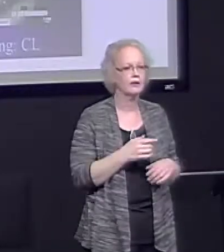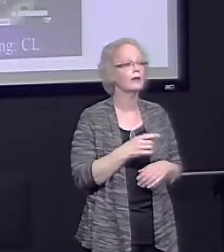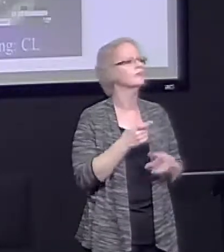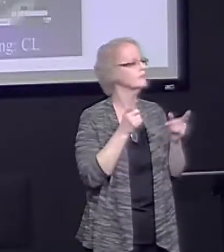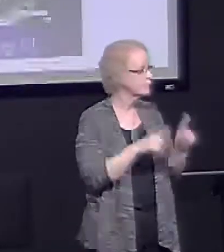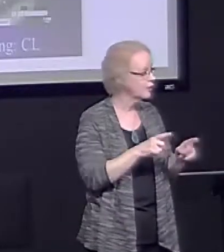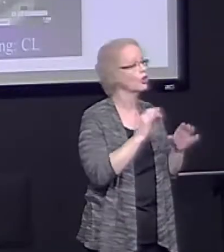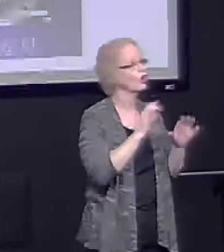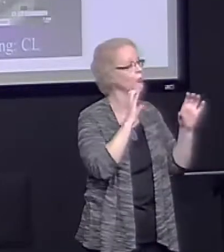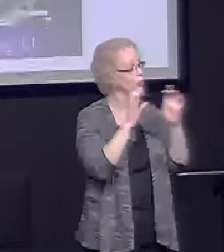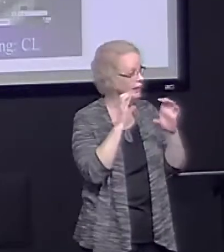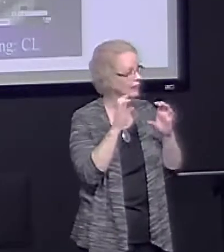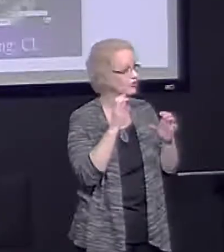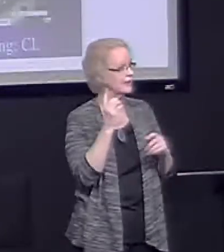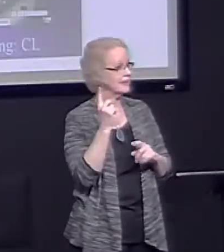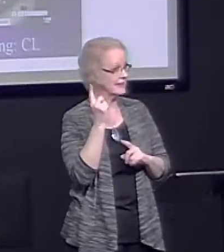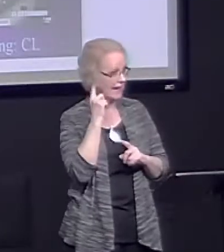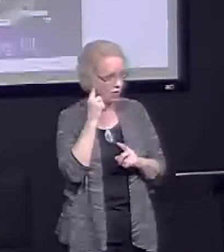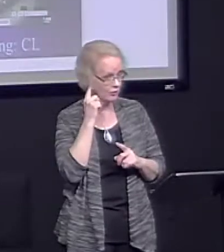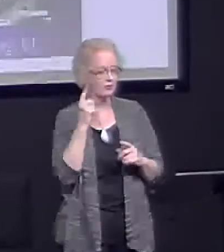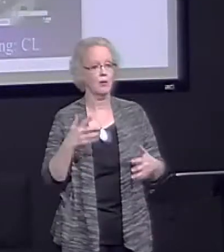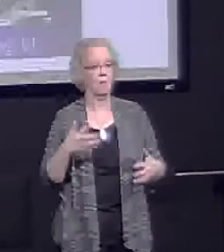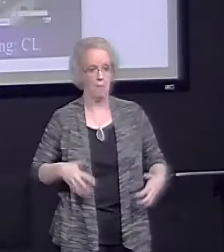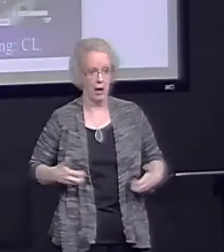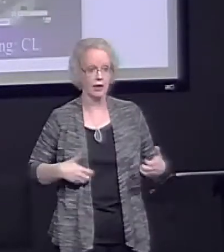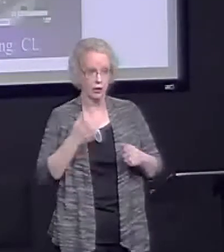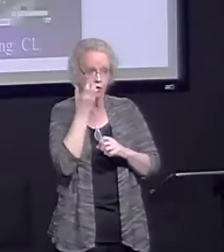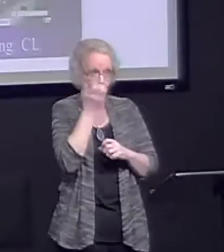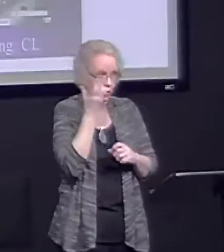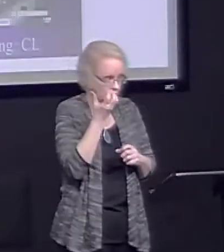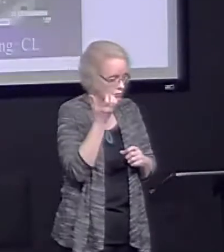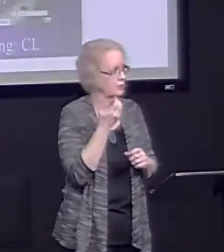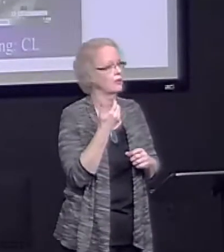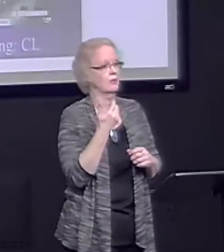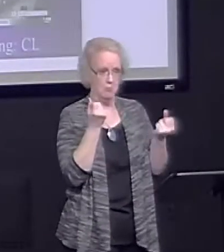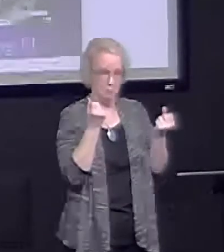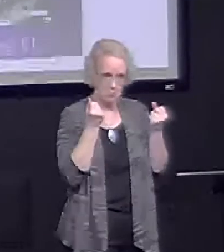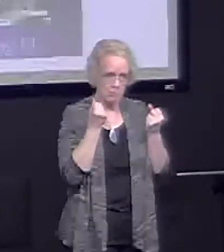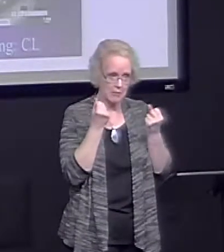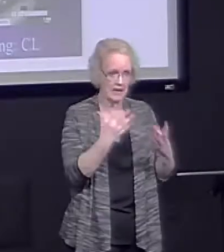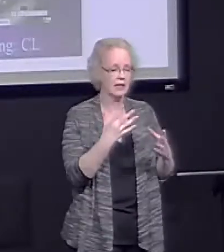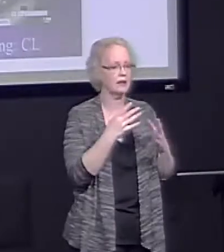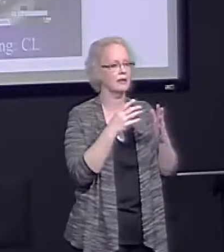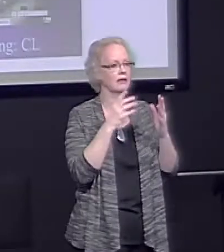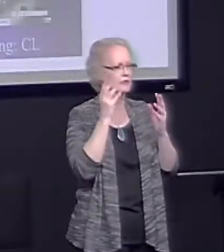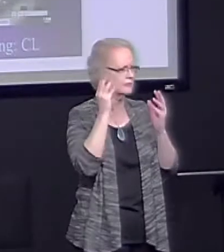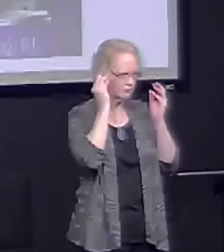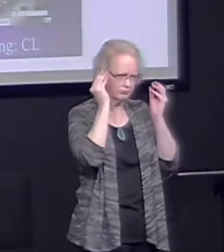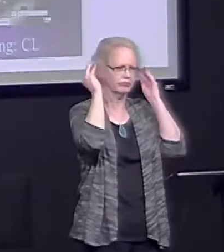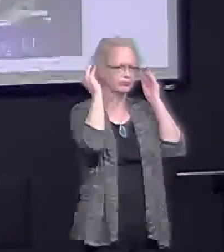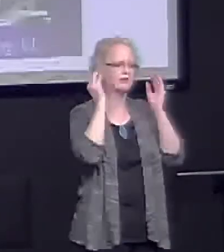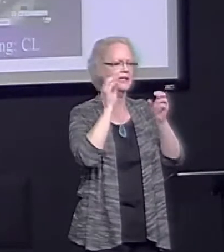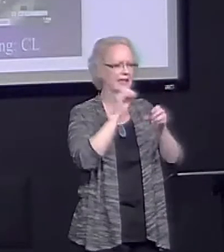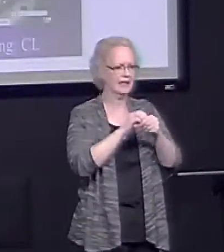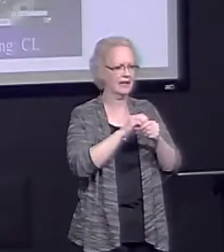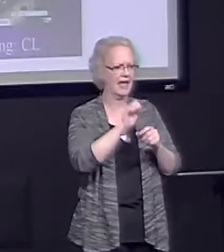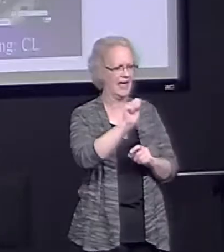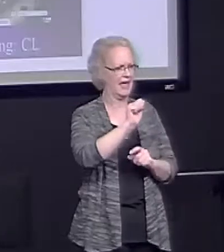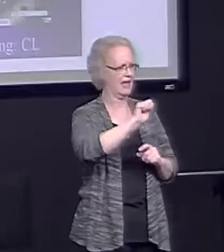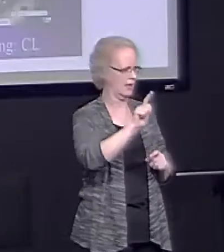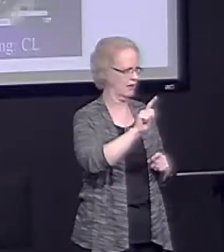communication sounds or monkey calls are especially prevalent in an area called AL, the anterolateral belt field of